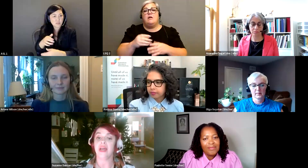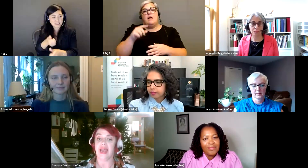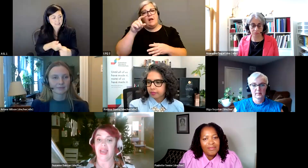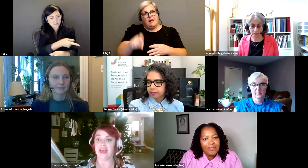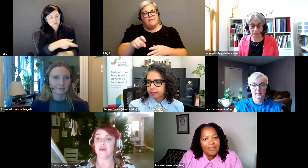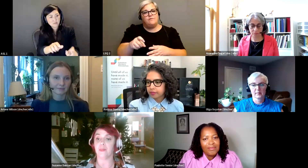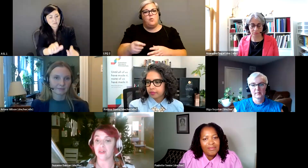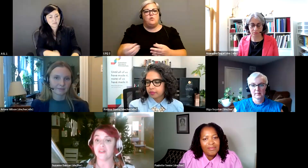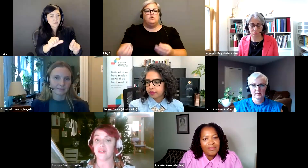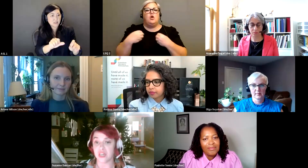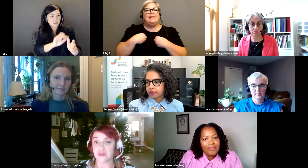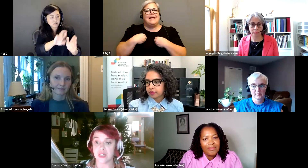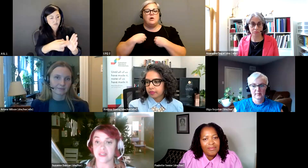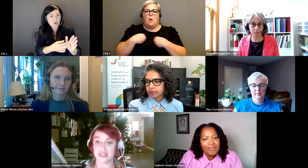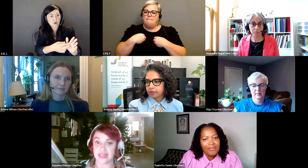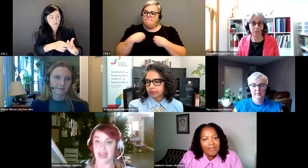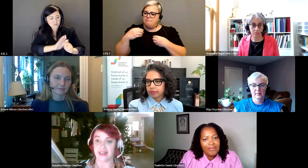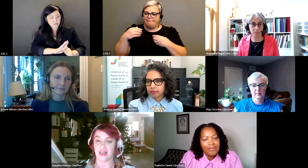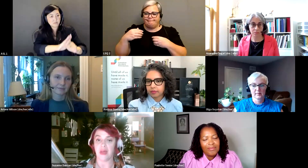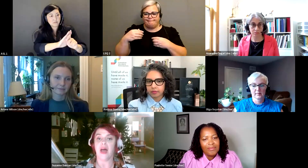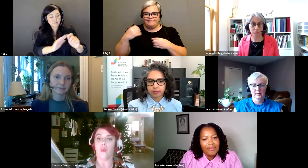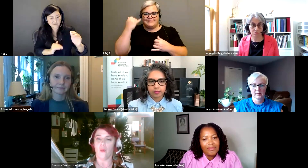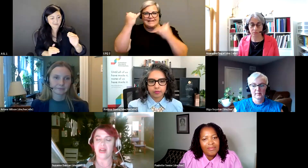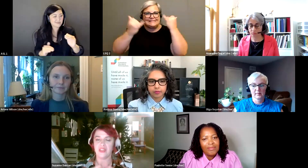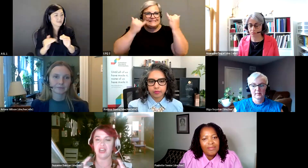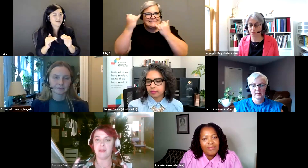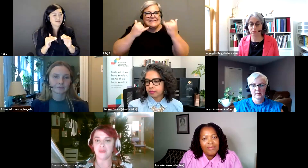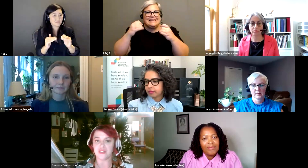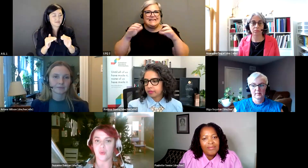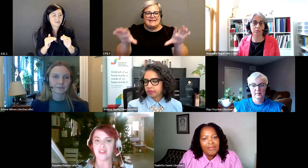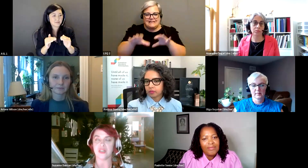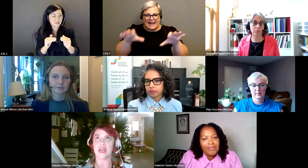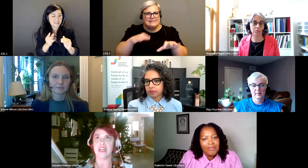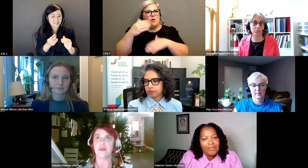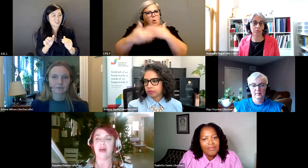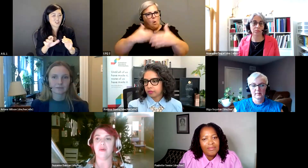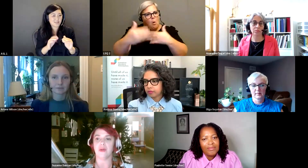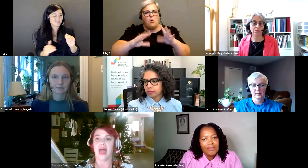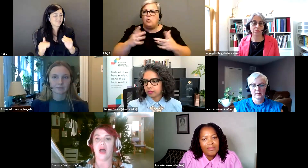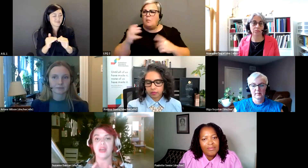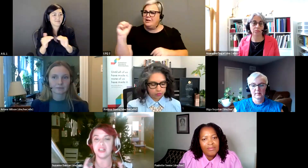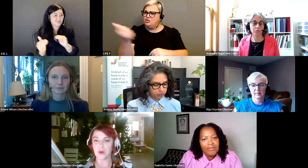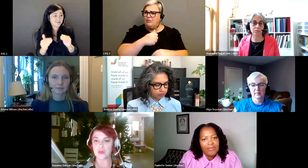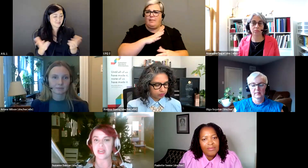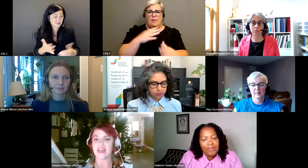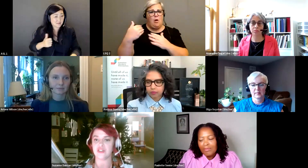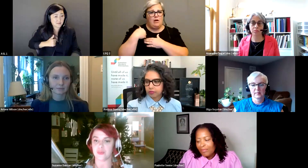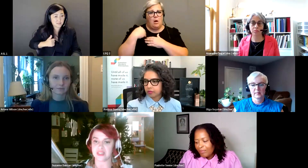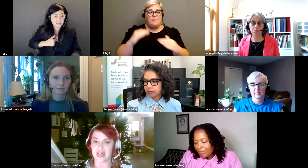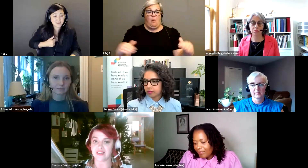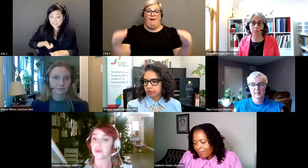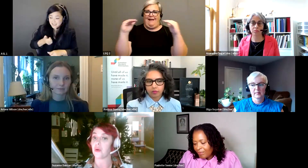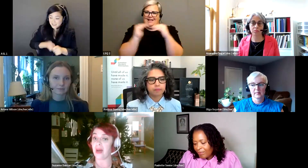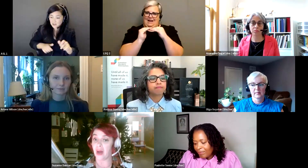role in pushing for gender justice in Canada. When I think about this question, I think about how each person has